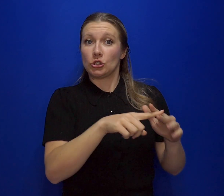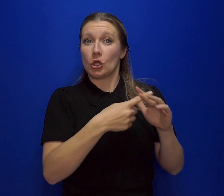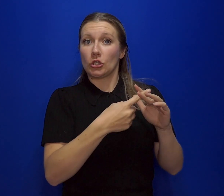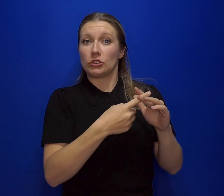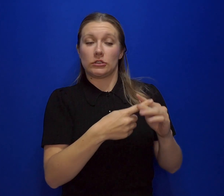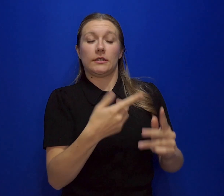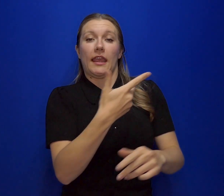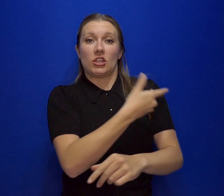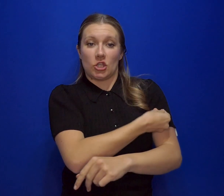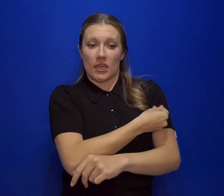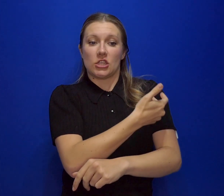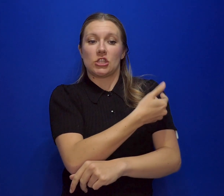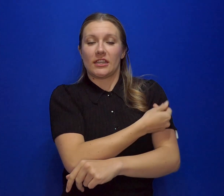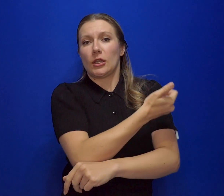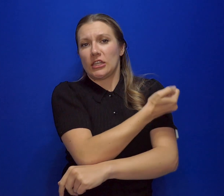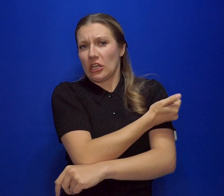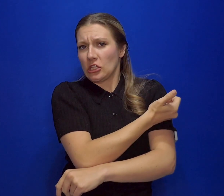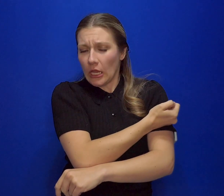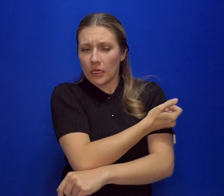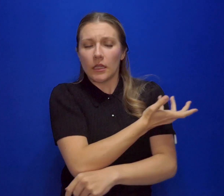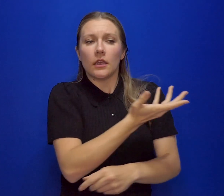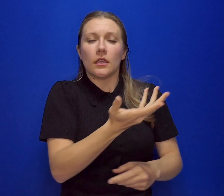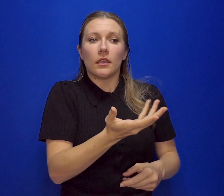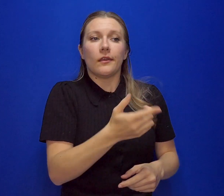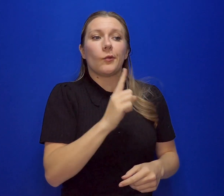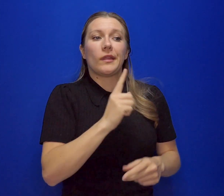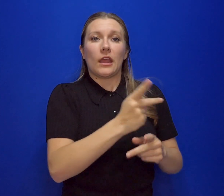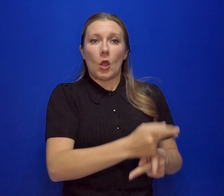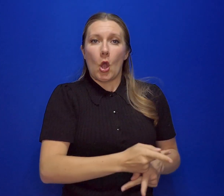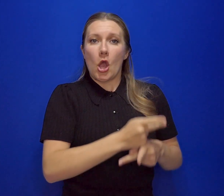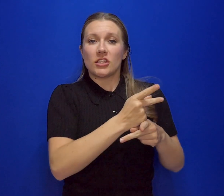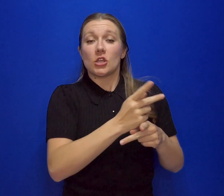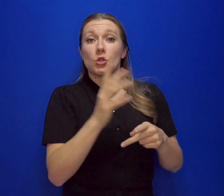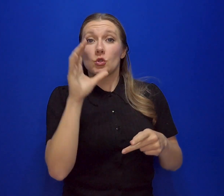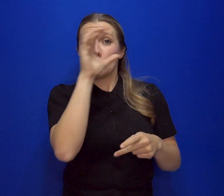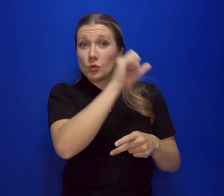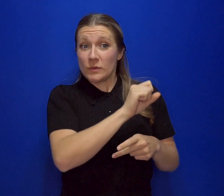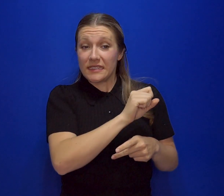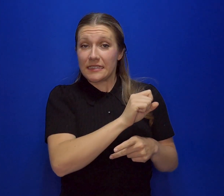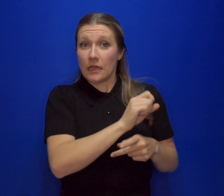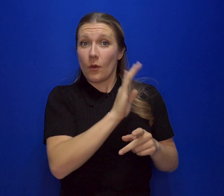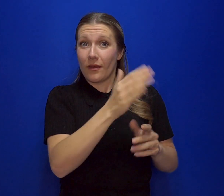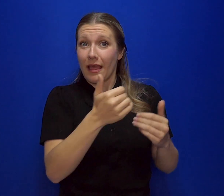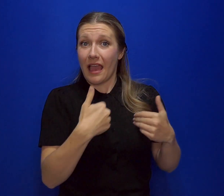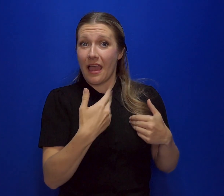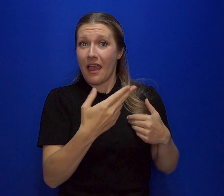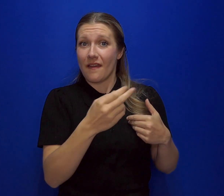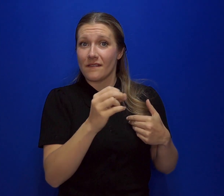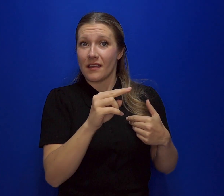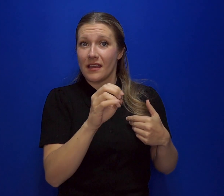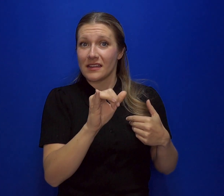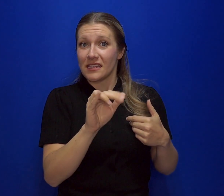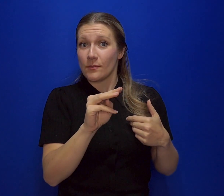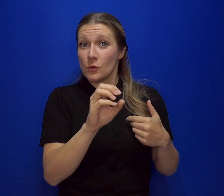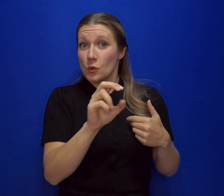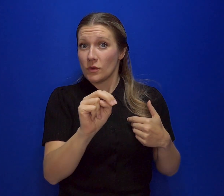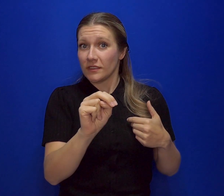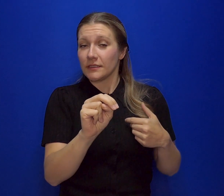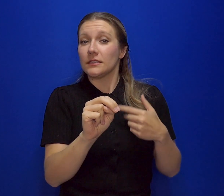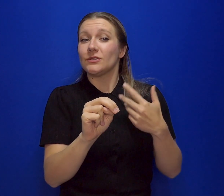be injected, they're very cautious, assuming the potential for honeymoon. So what they're looking for is, let's give